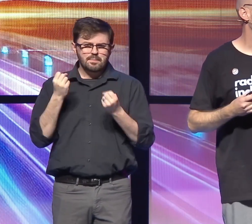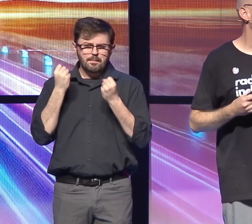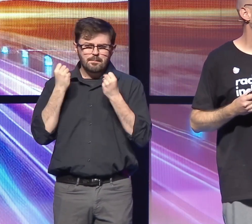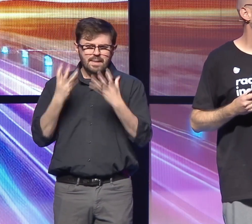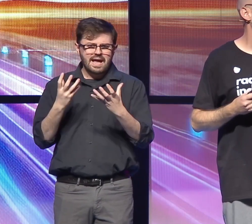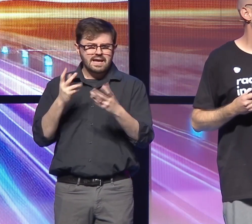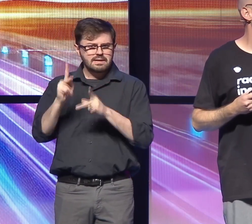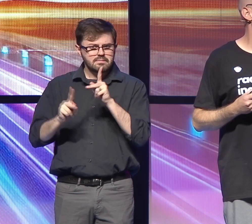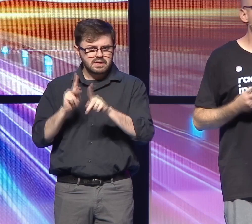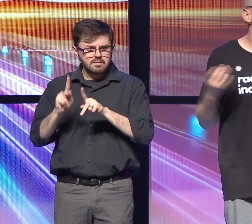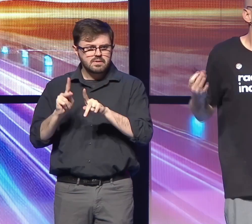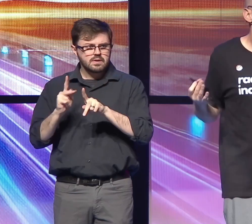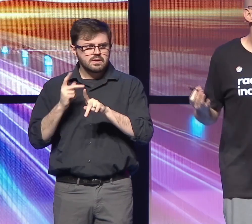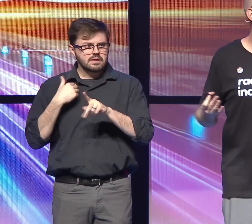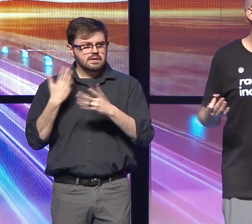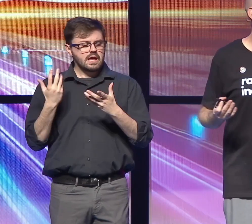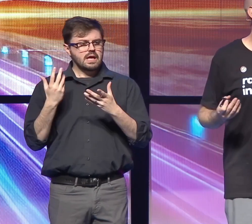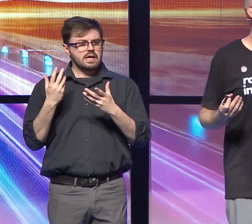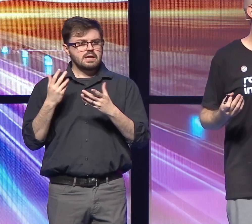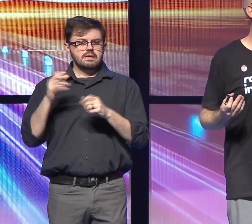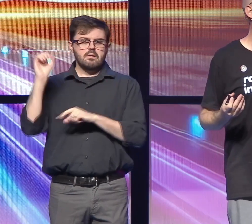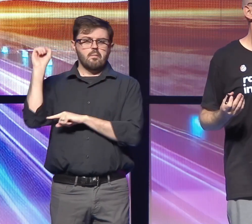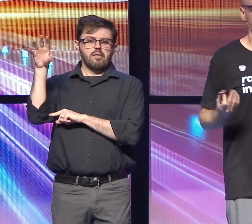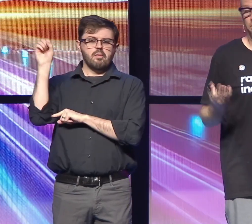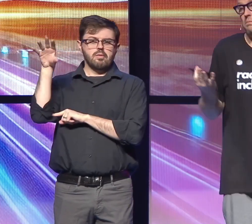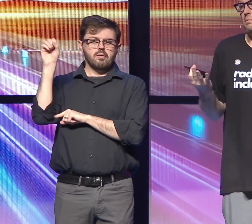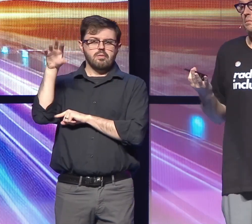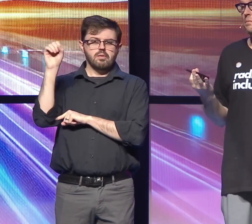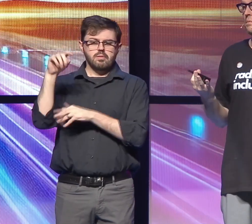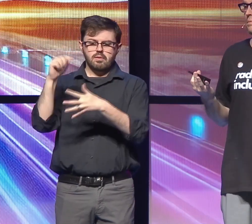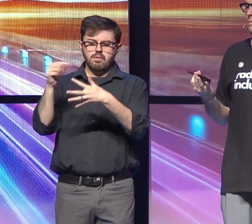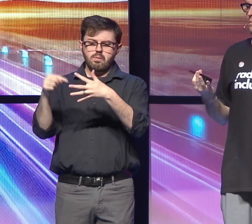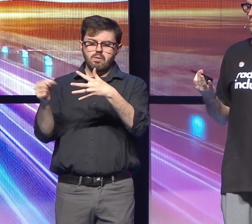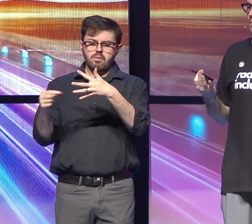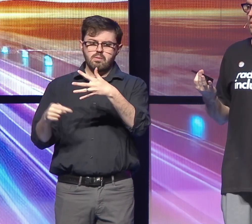Jesus. And they do it in Jesus' name.